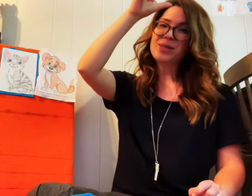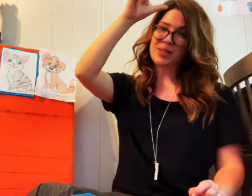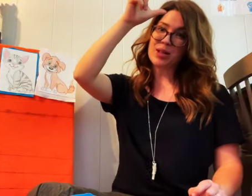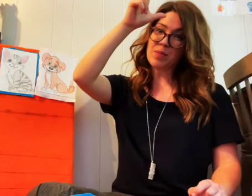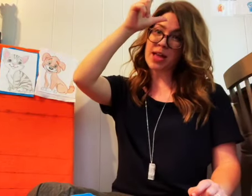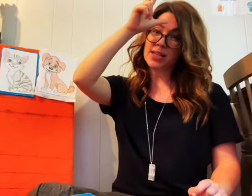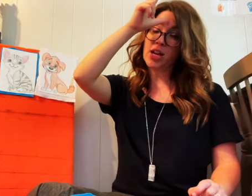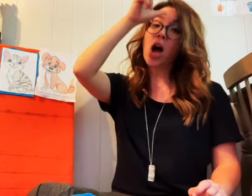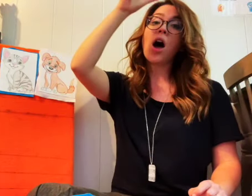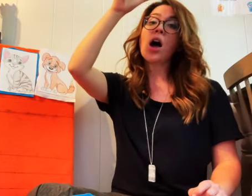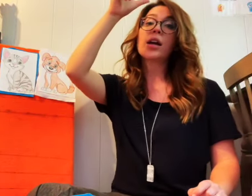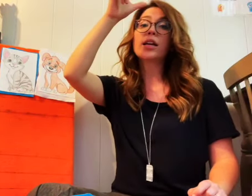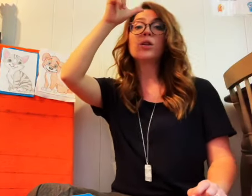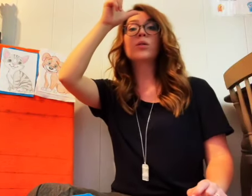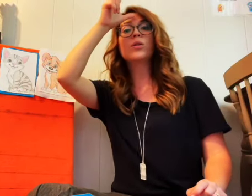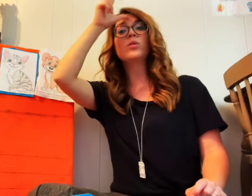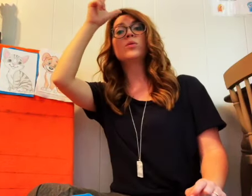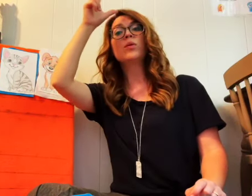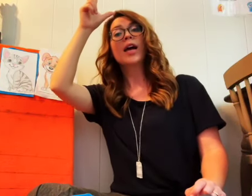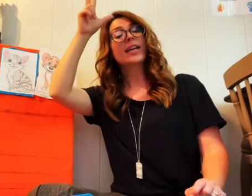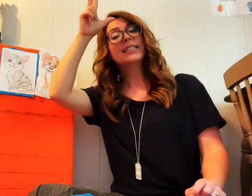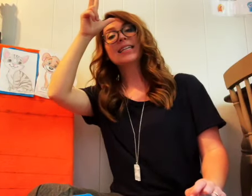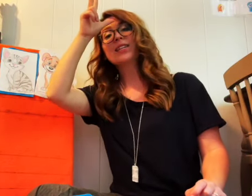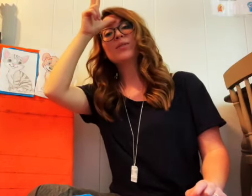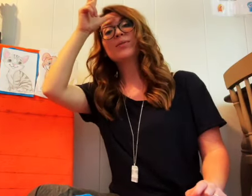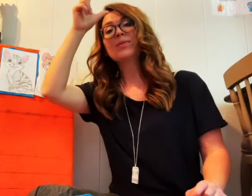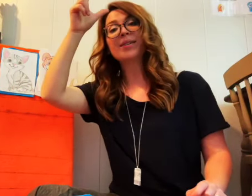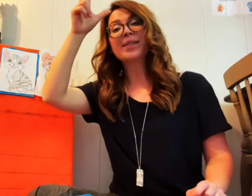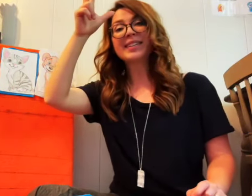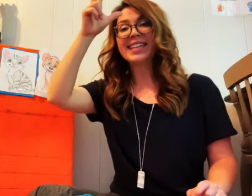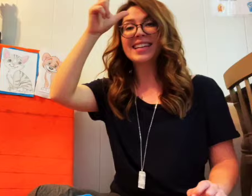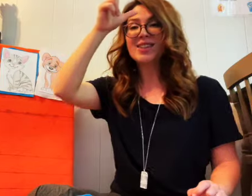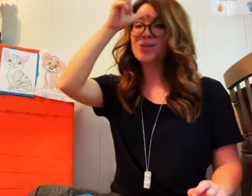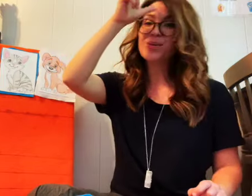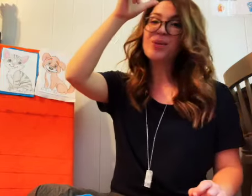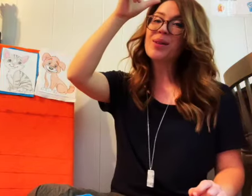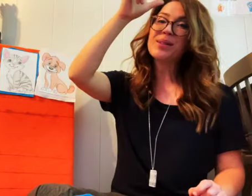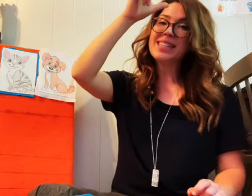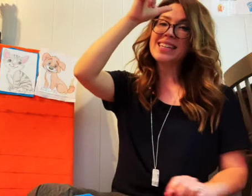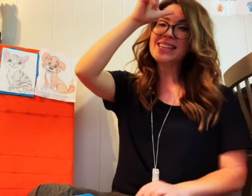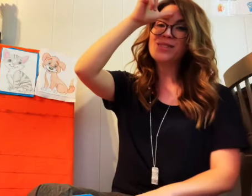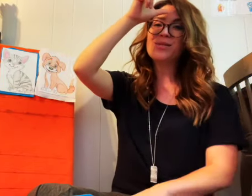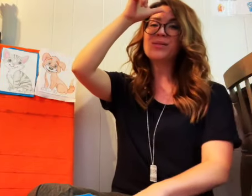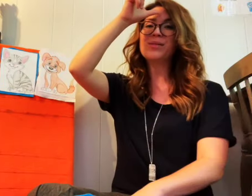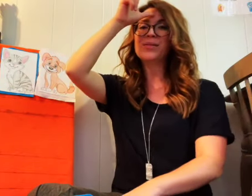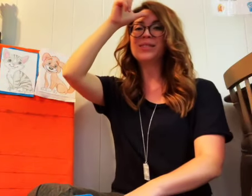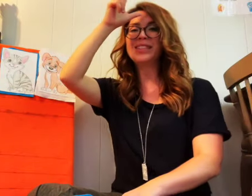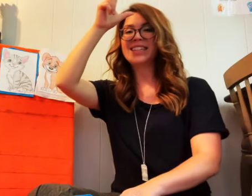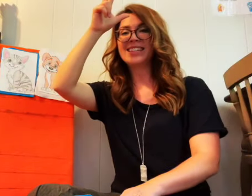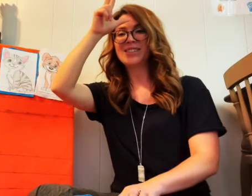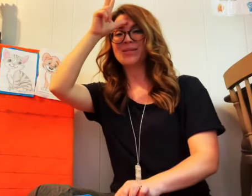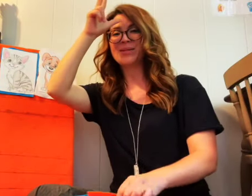rooster went cock-a-doodle-doo. Dee-doodle, dee-doodle, dee-doodle, dee-doo.